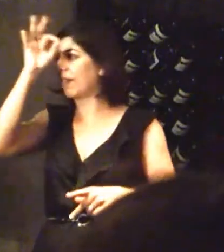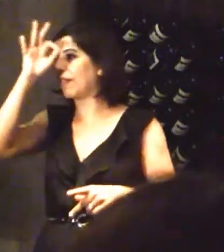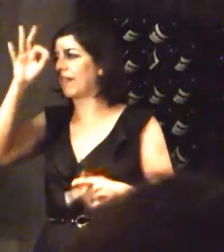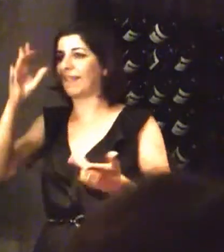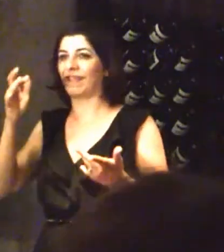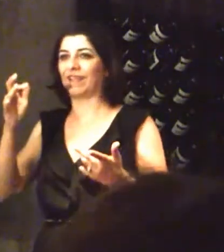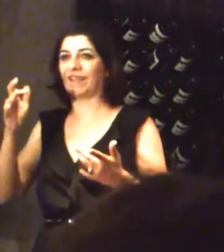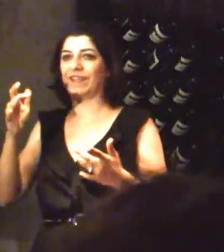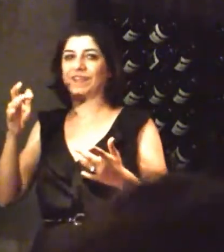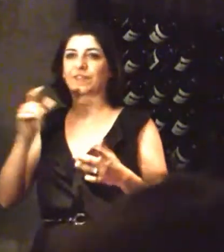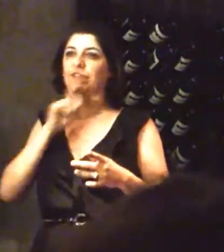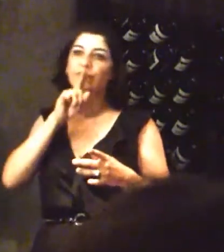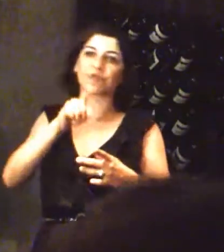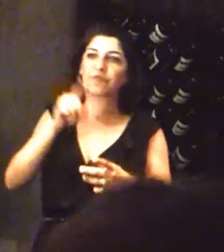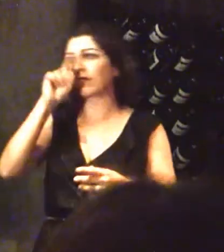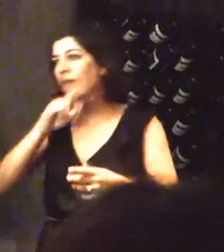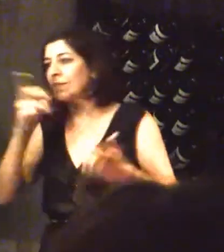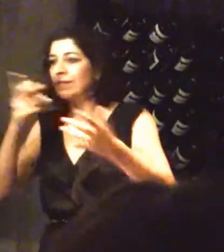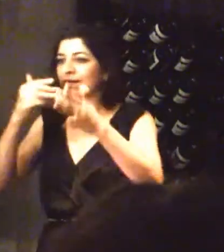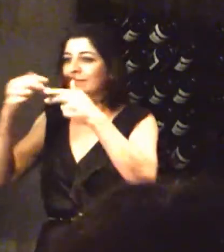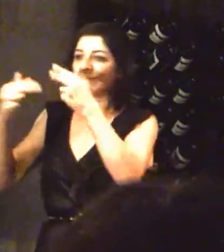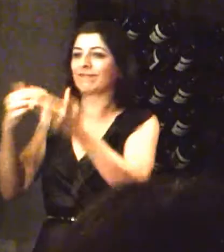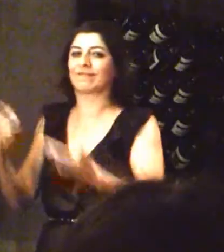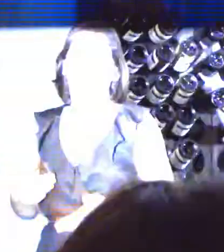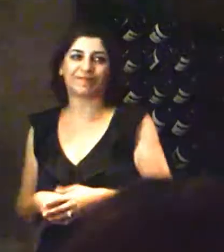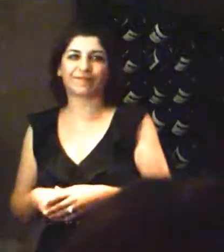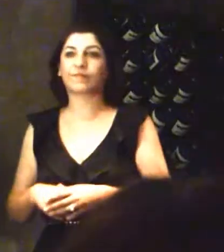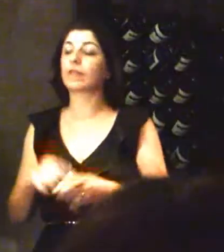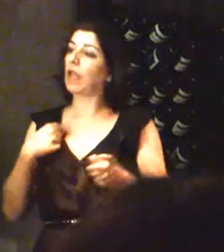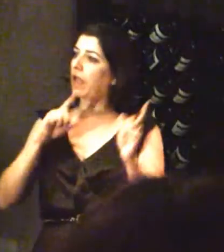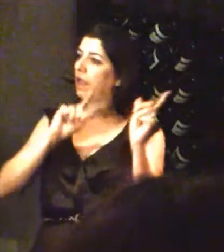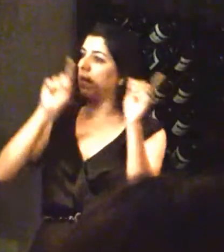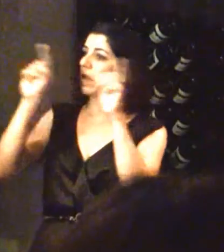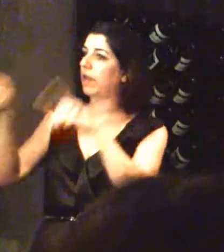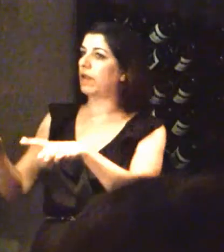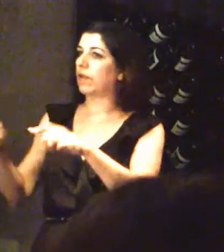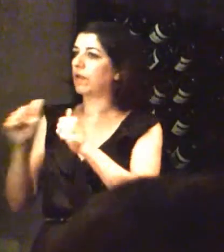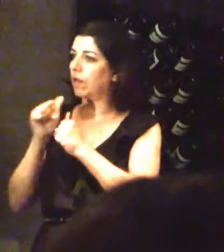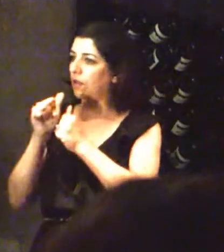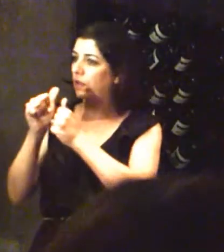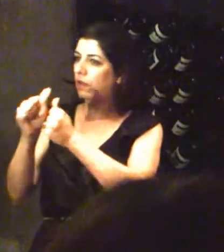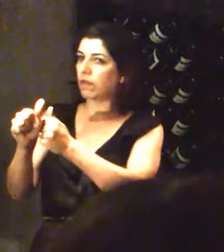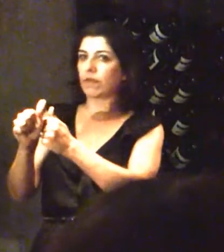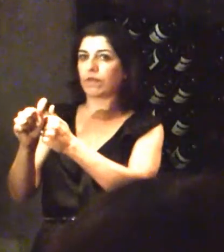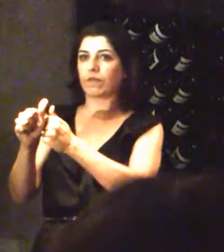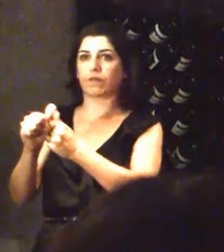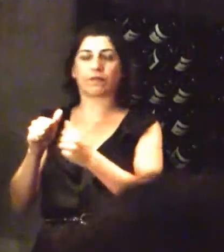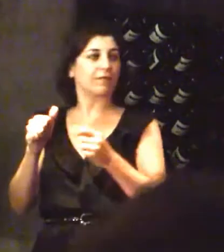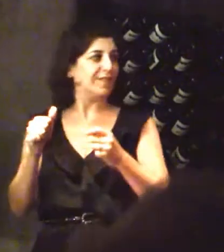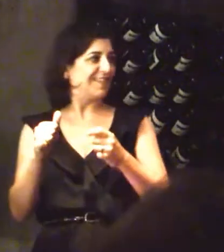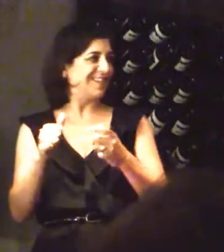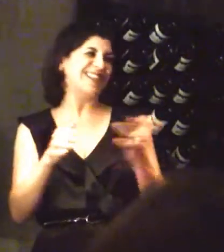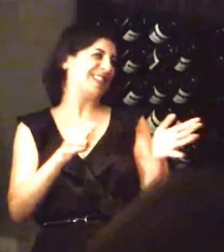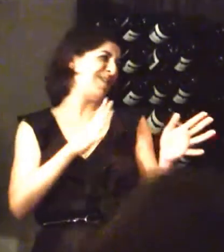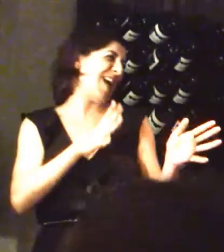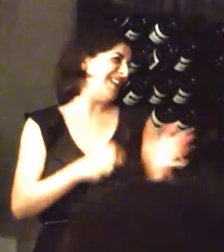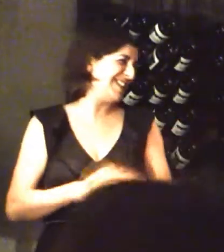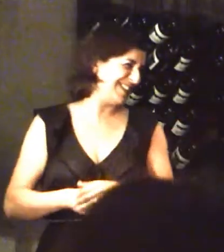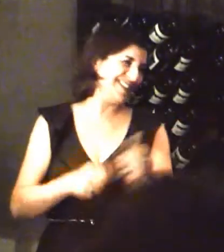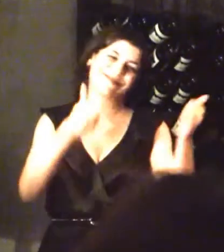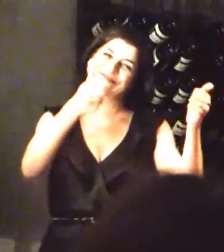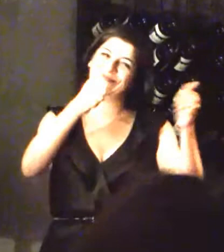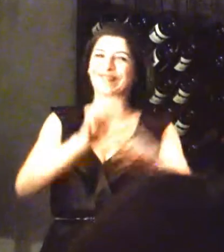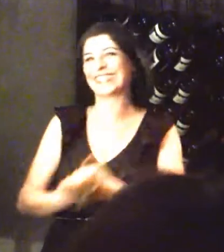false or true, either way. But I would just go and follow. I feel so bad for you right now. I talk really fast.